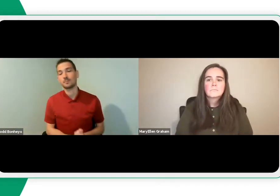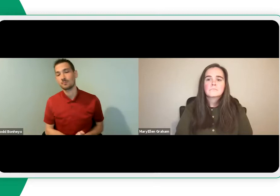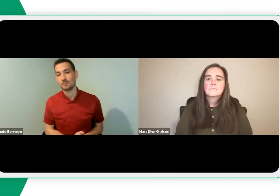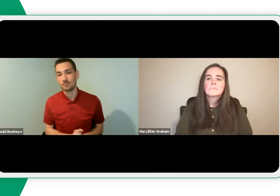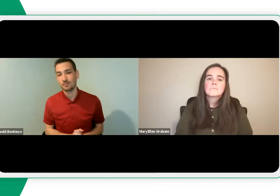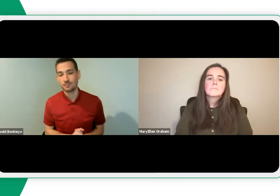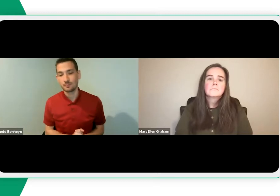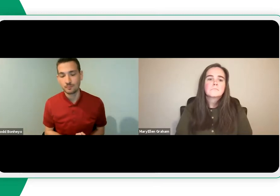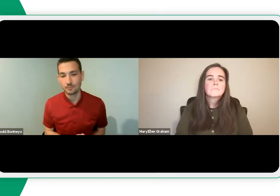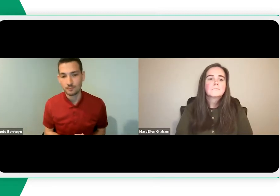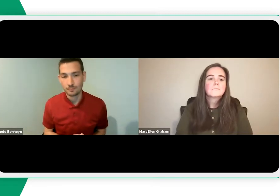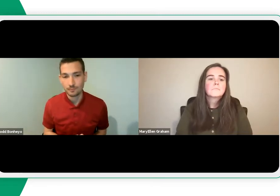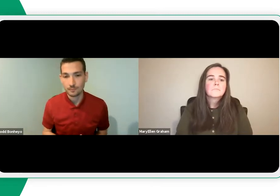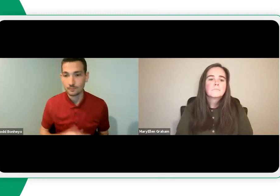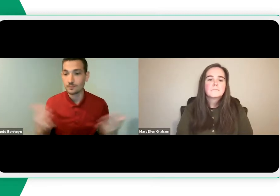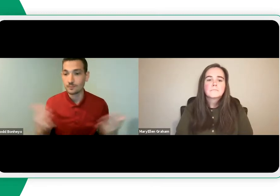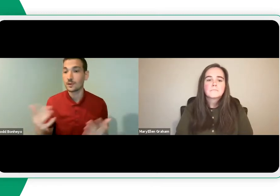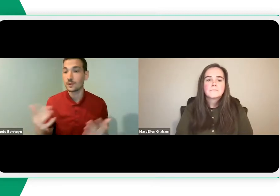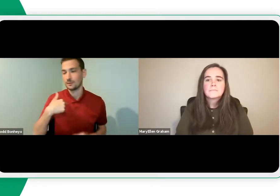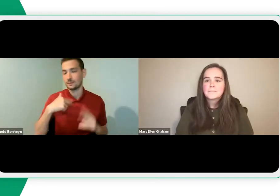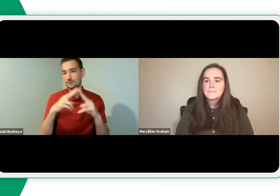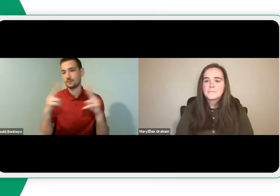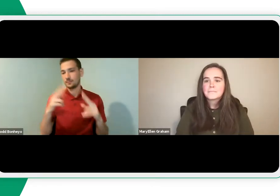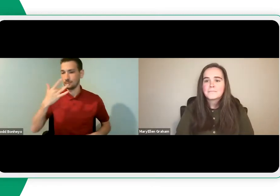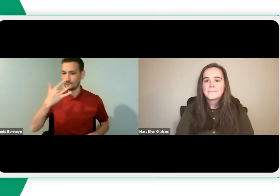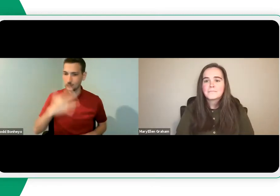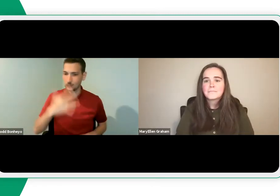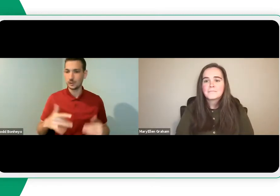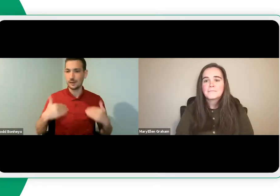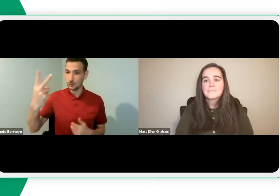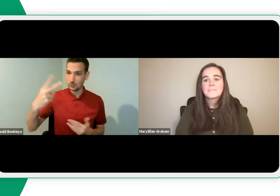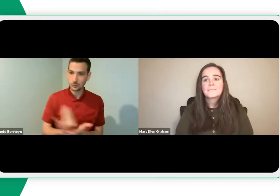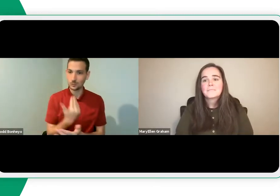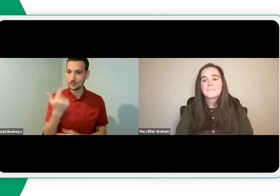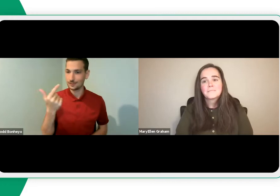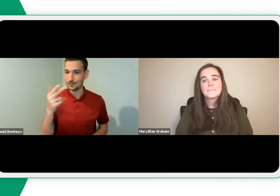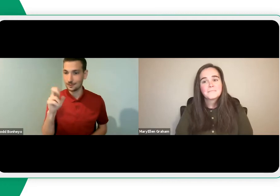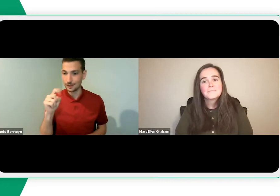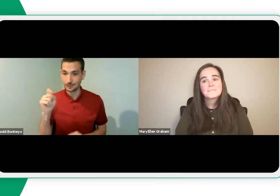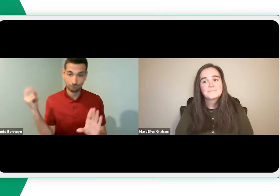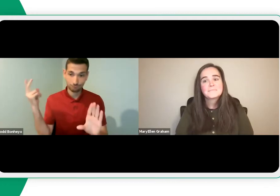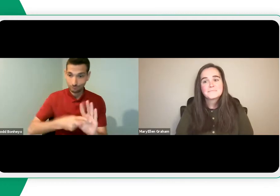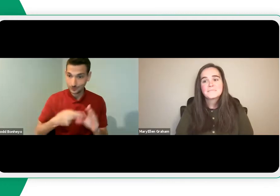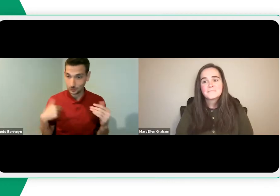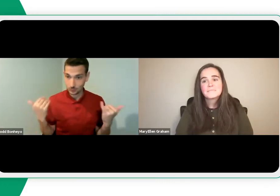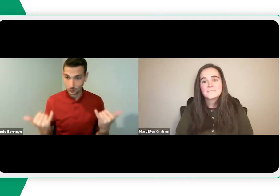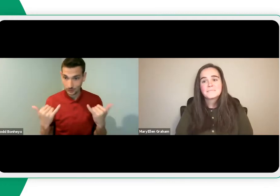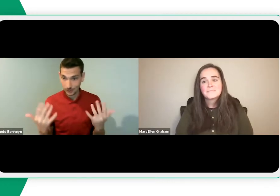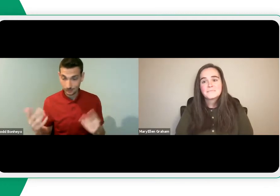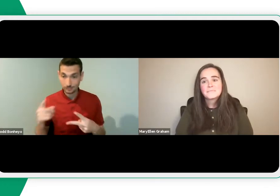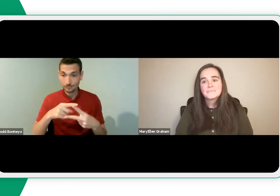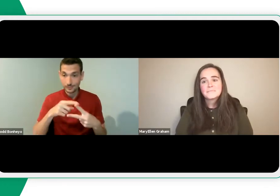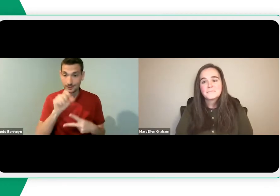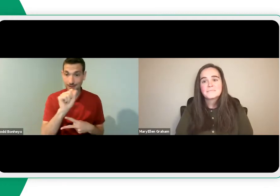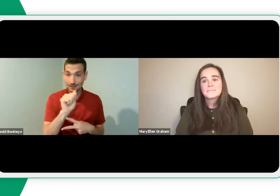stay with people. They'll be able to fill them in so that we know where these gaps are and we can fix that going forward. Fortunately, we have two